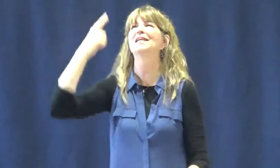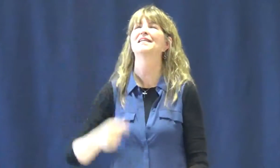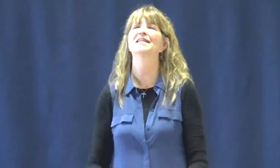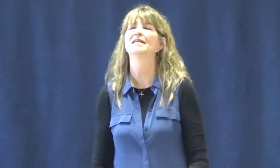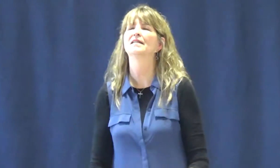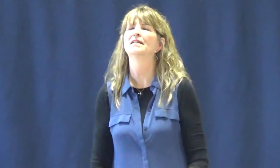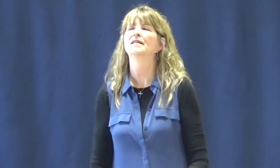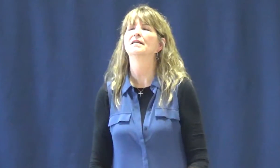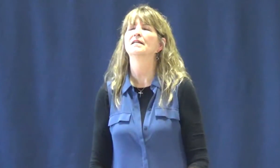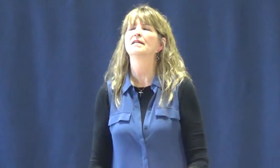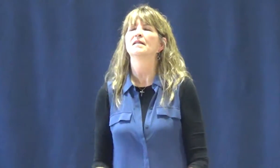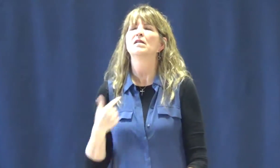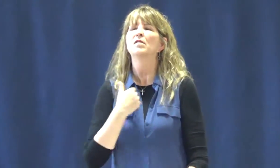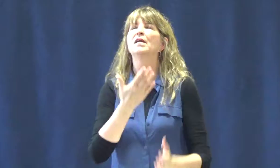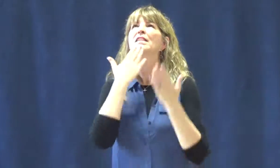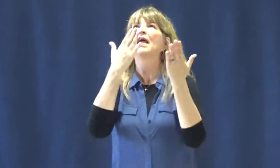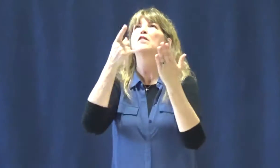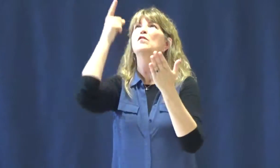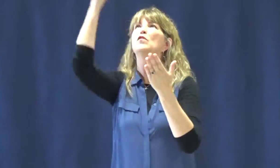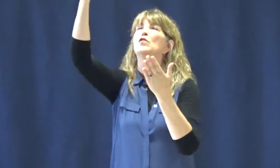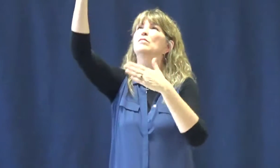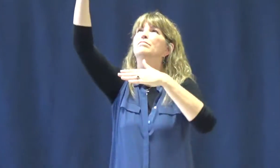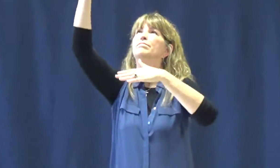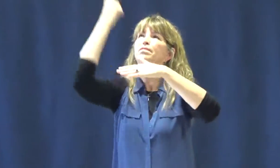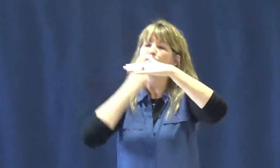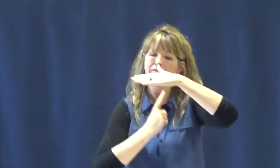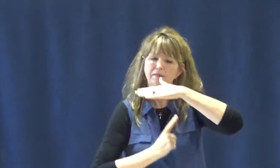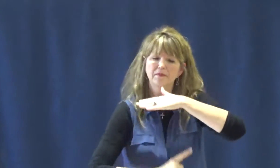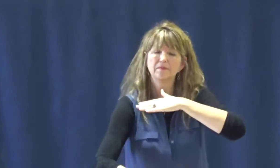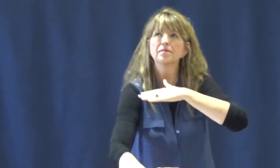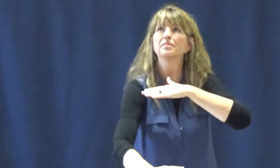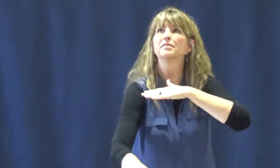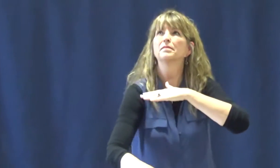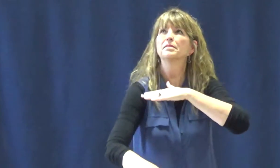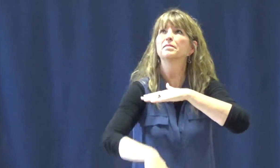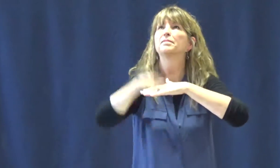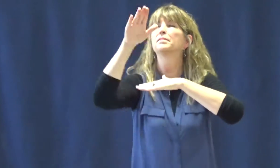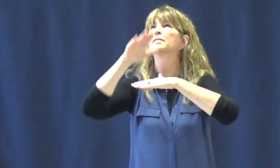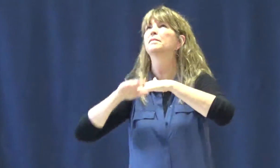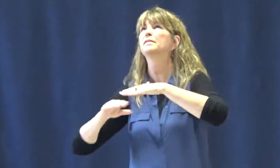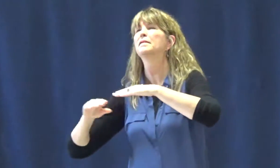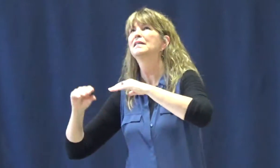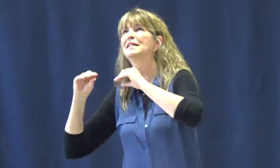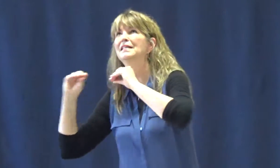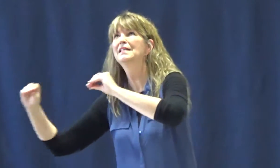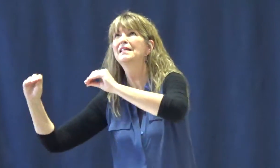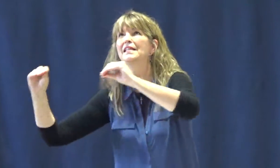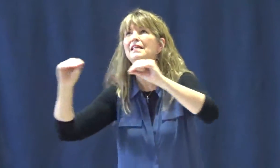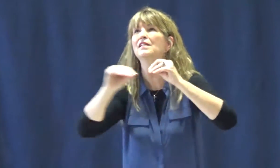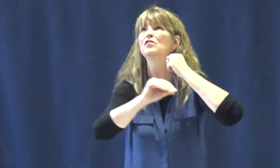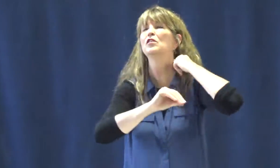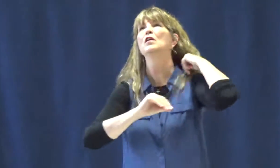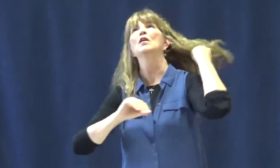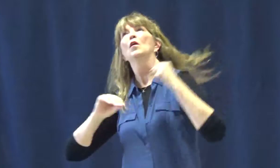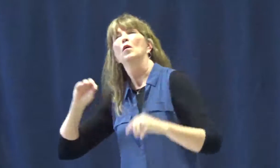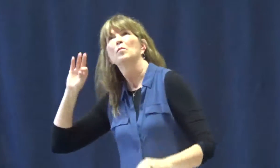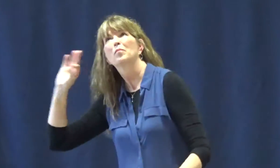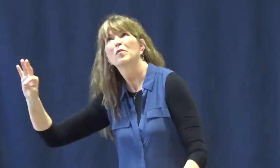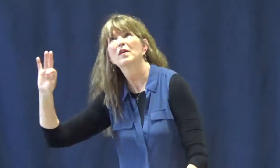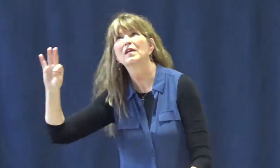you compare to no one. We thank you that you came and you taught